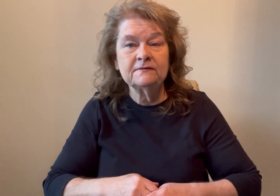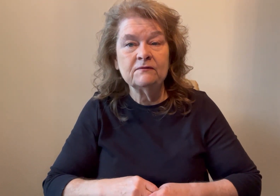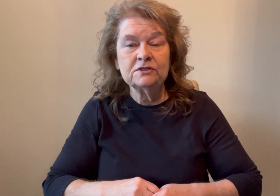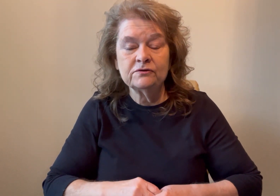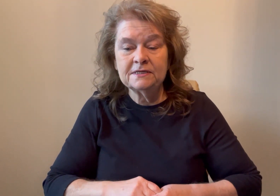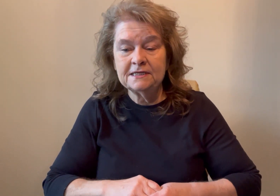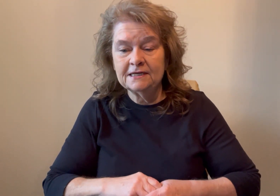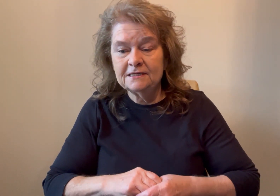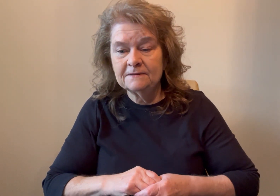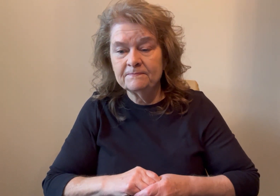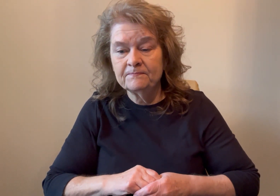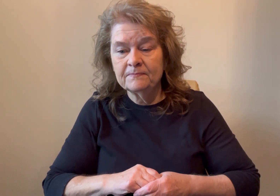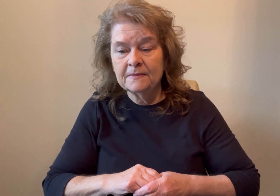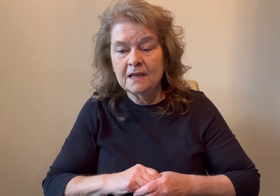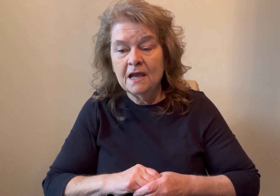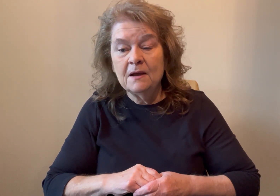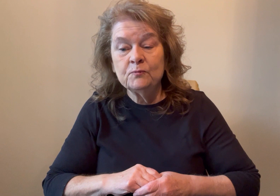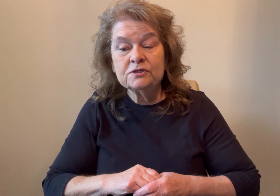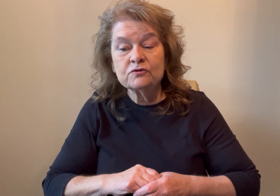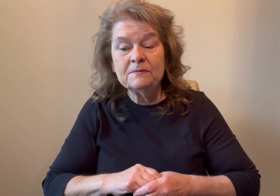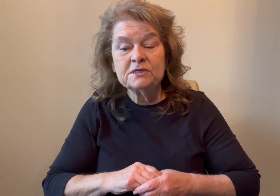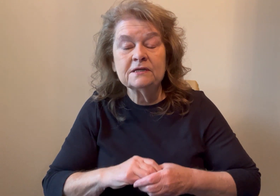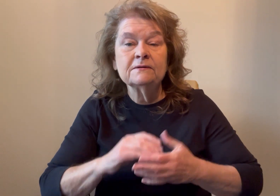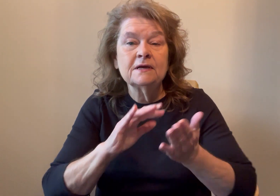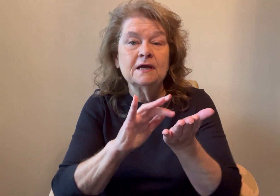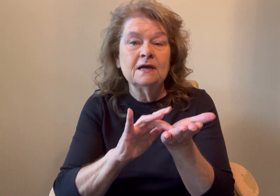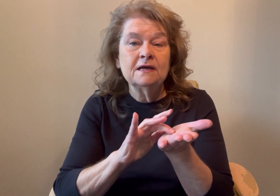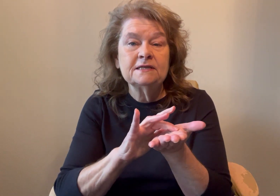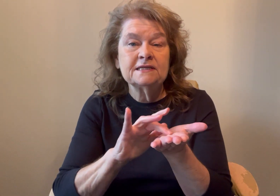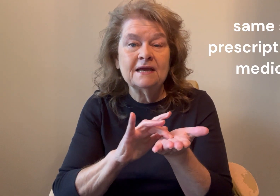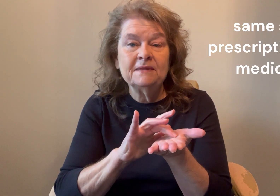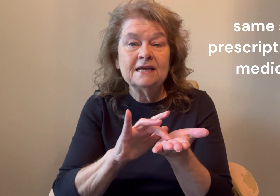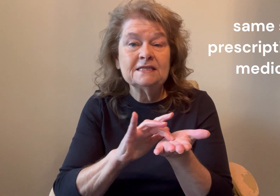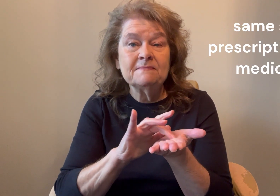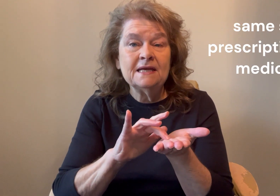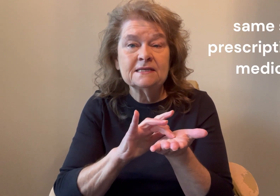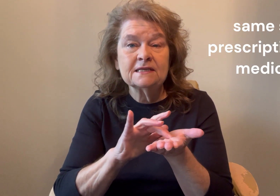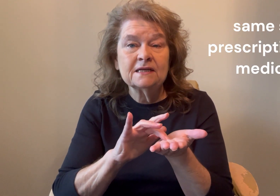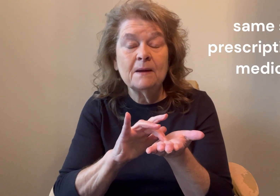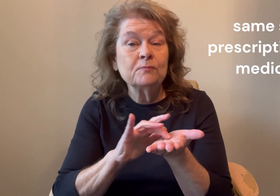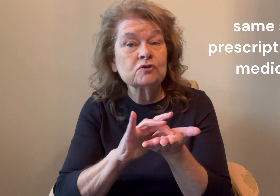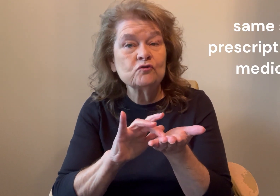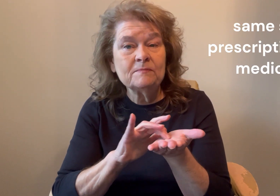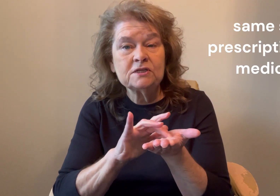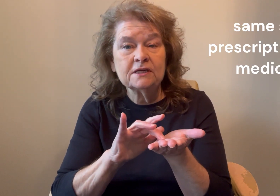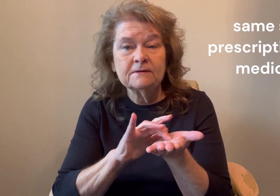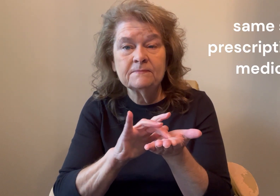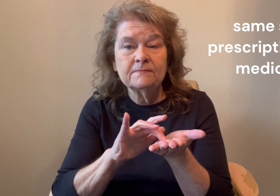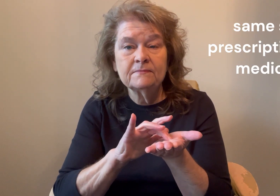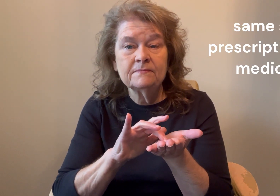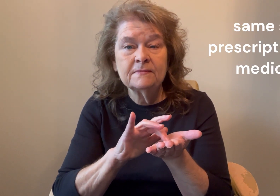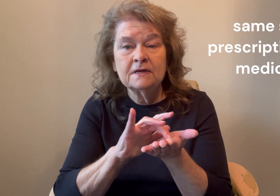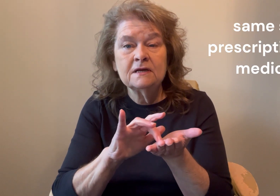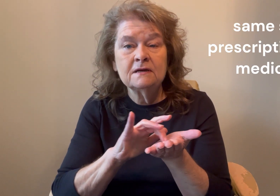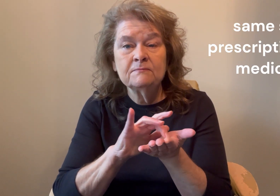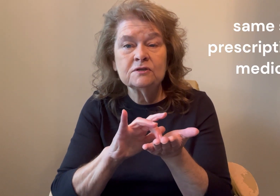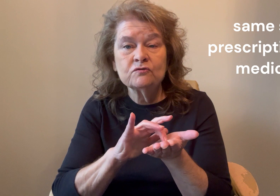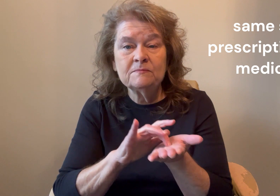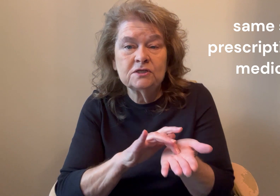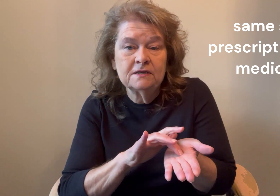was your intent. Prescription, same thing as medicine. Prescription, again,